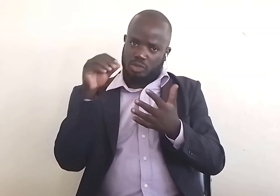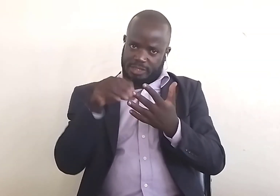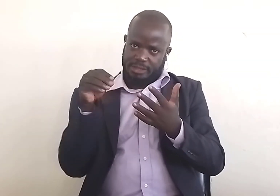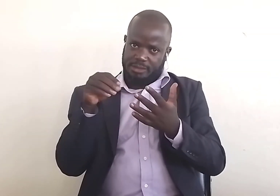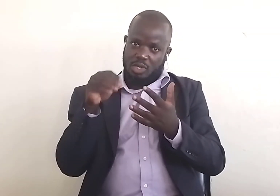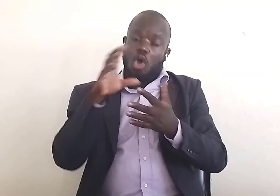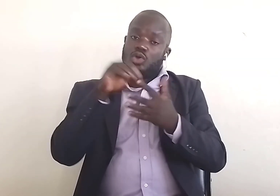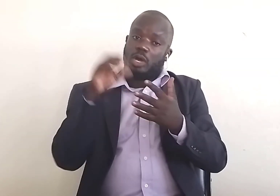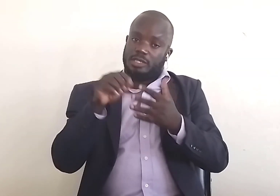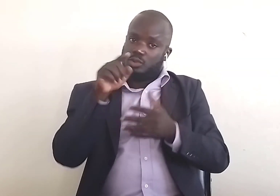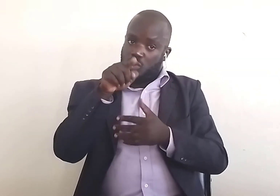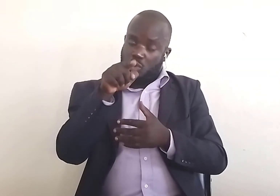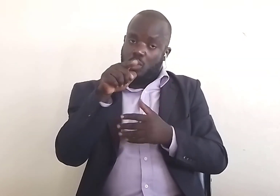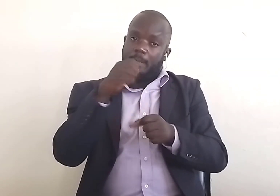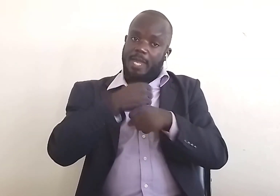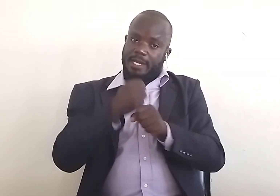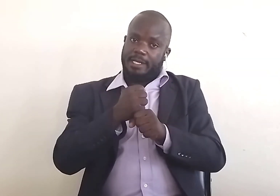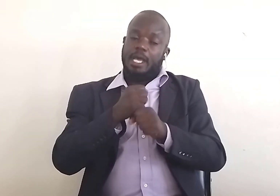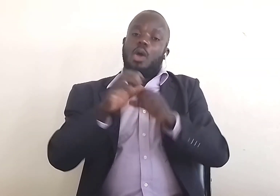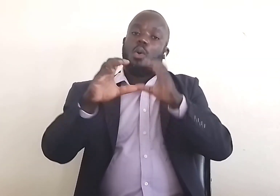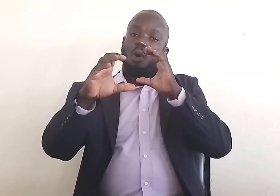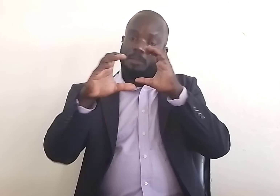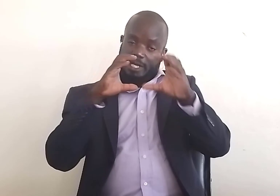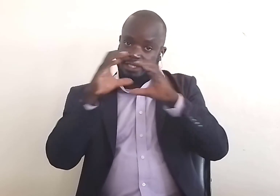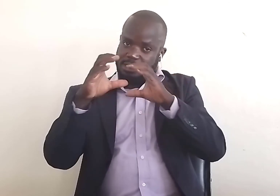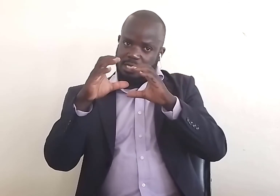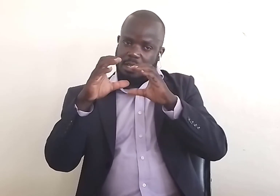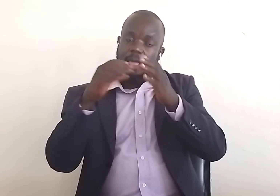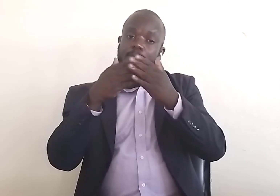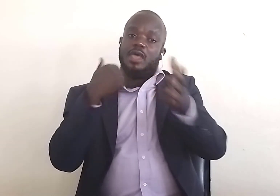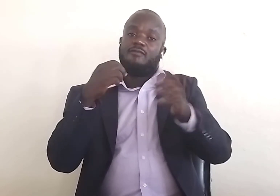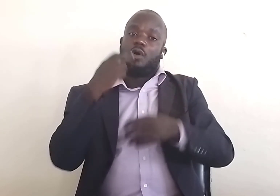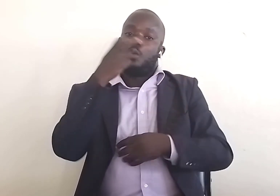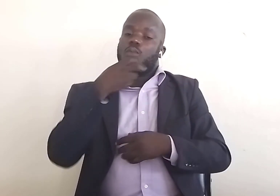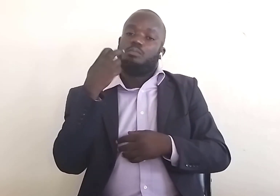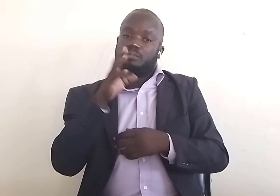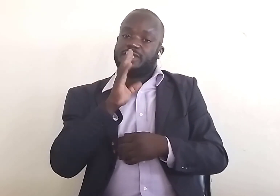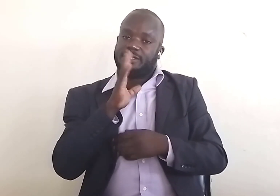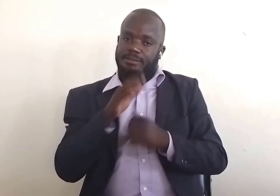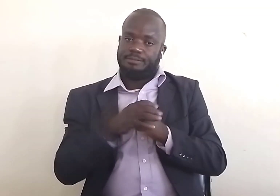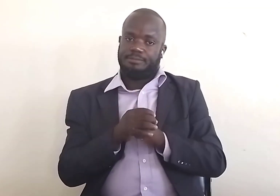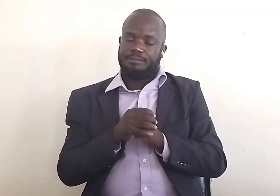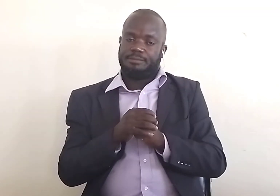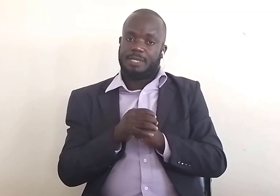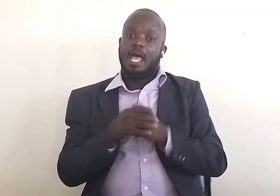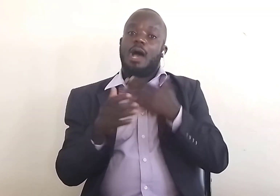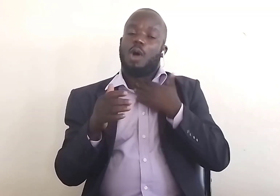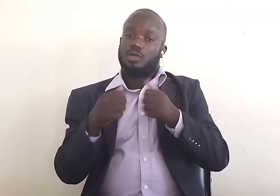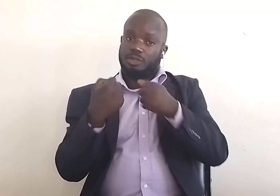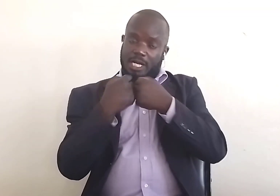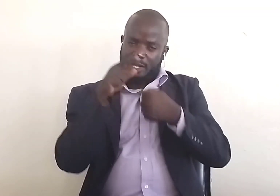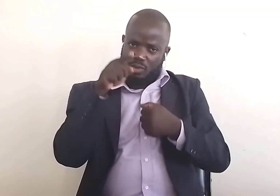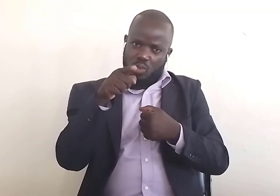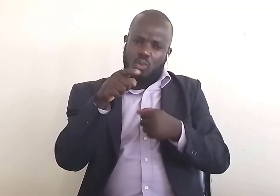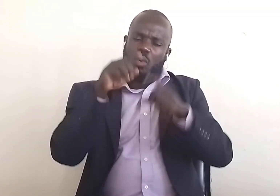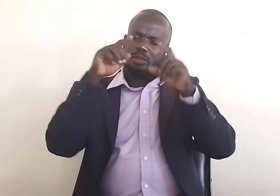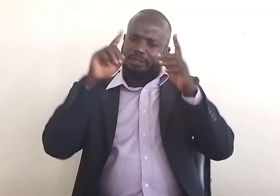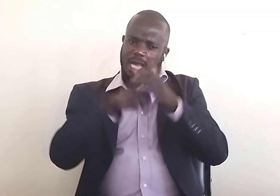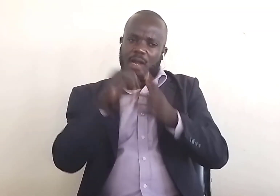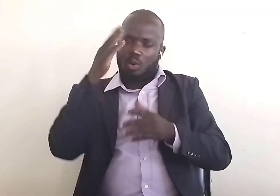is often communicated before one word comes out of our mouths. I want to challenge you to start being aware of the messages you are